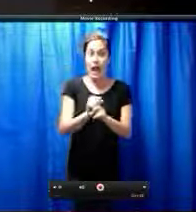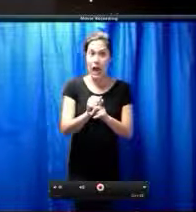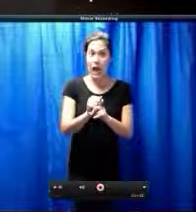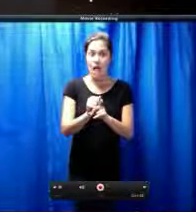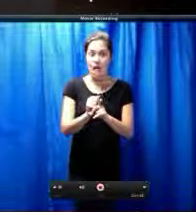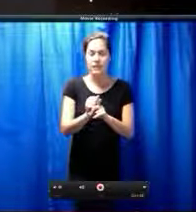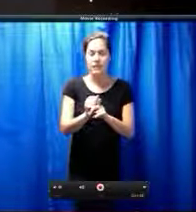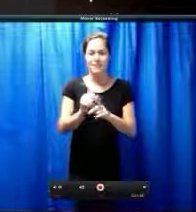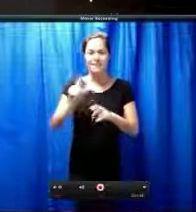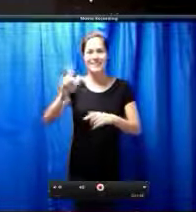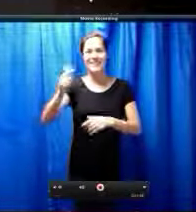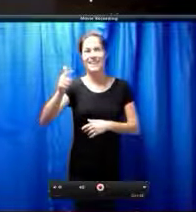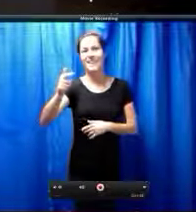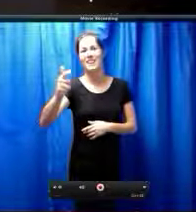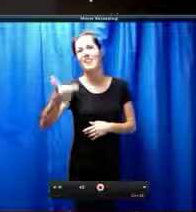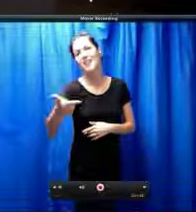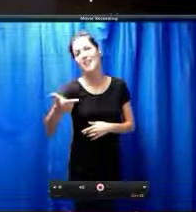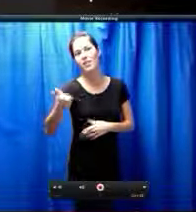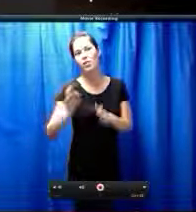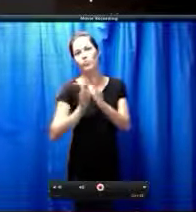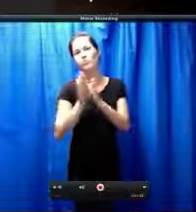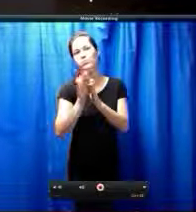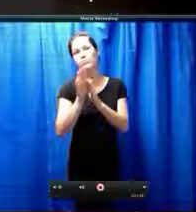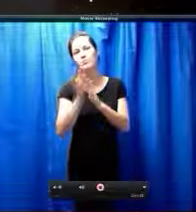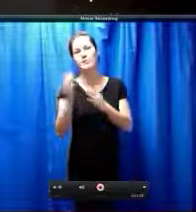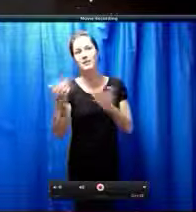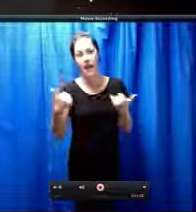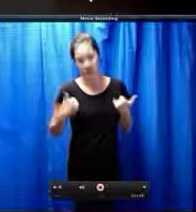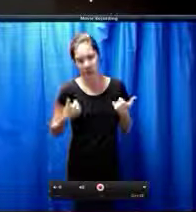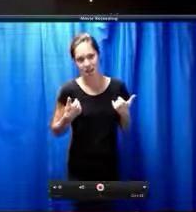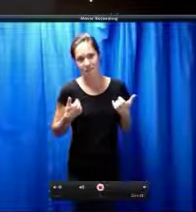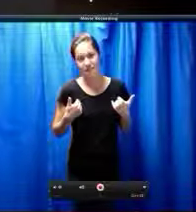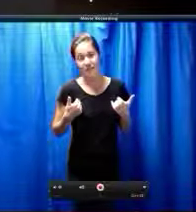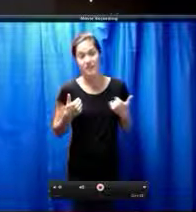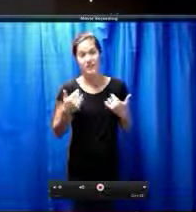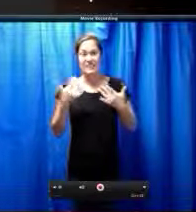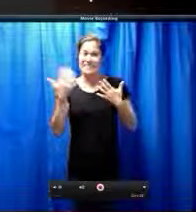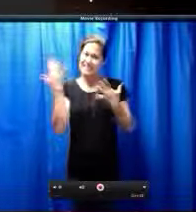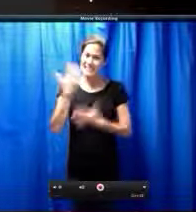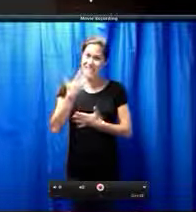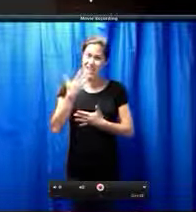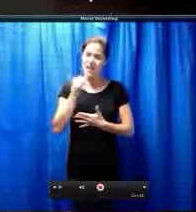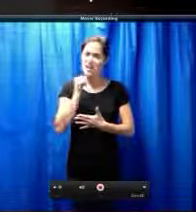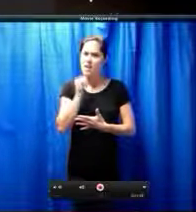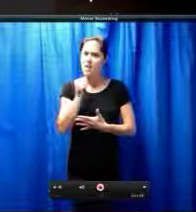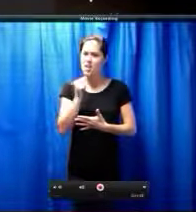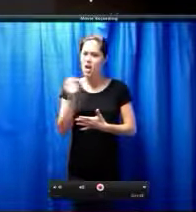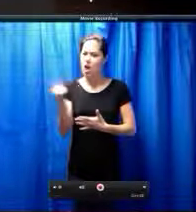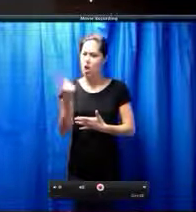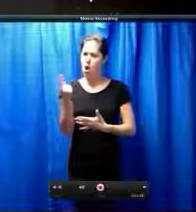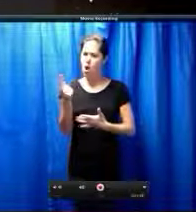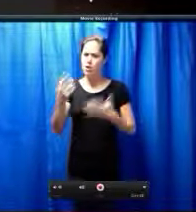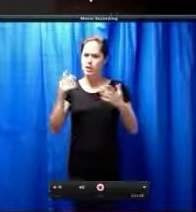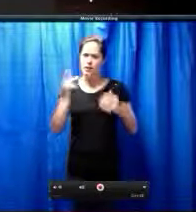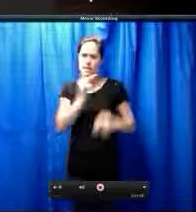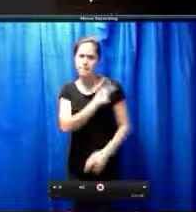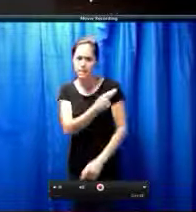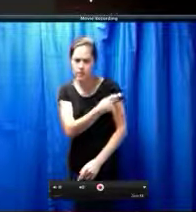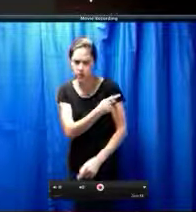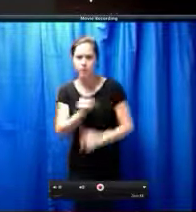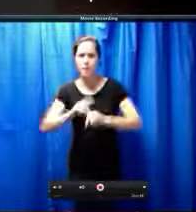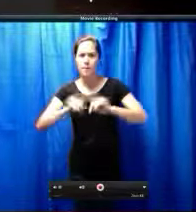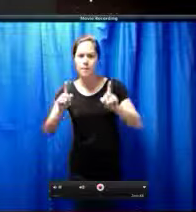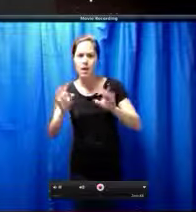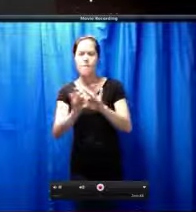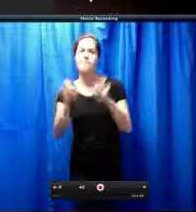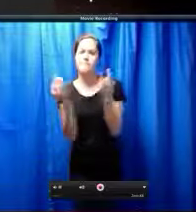chemotherapy. And if any of you have been present to that, it's pretty devastating. Not only to the person with cancer, but also to the families and friends around, because it's